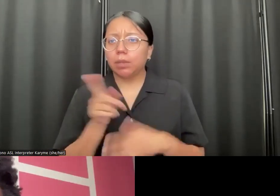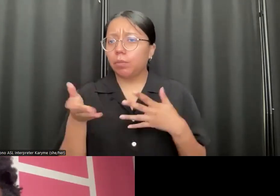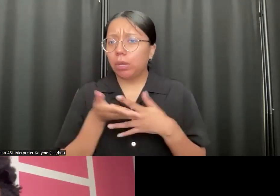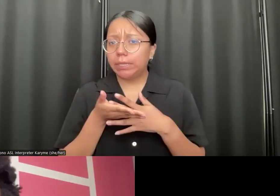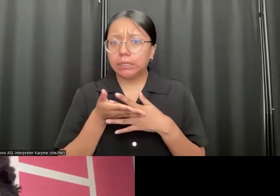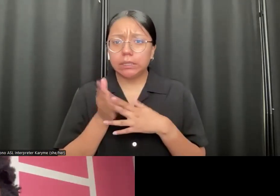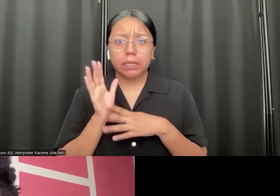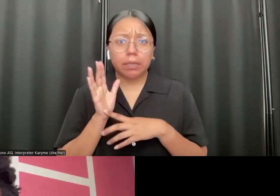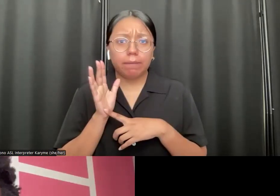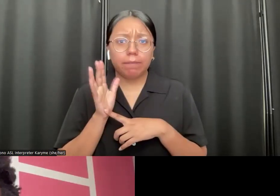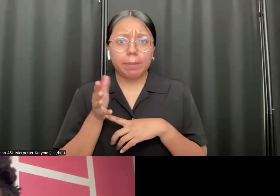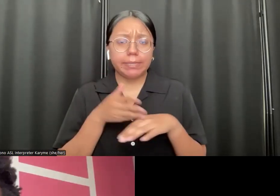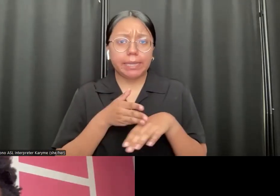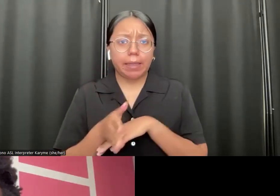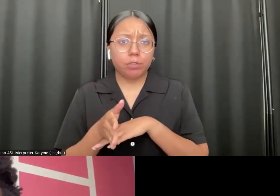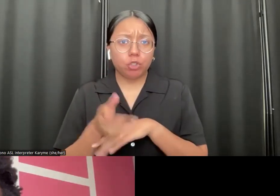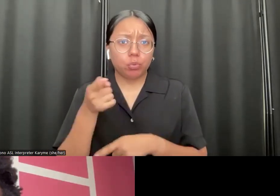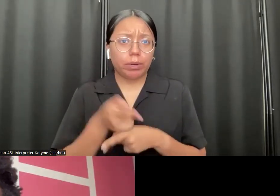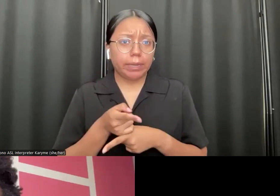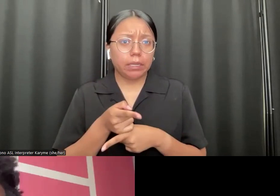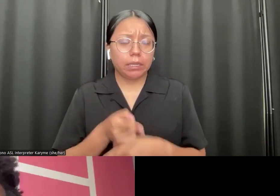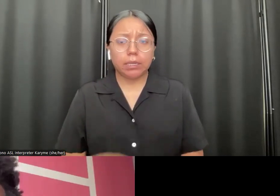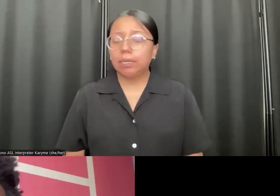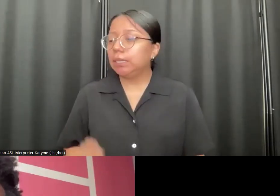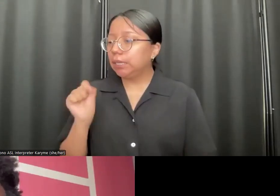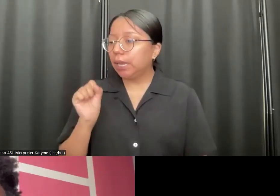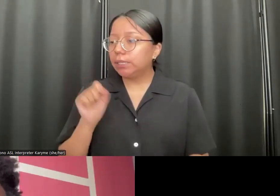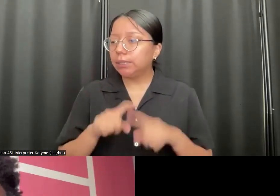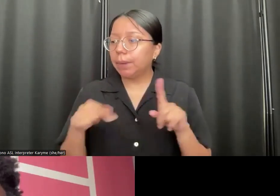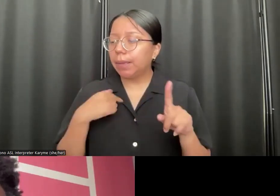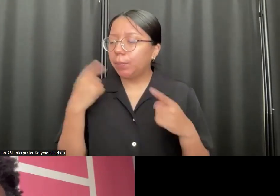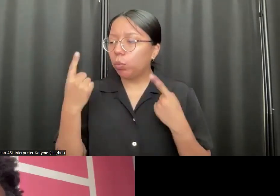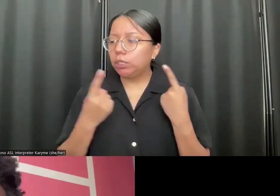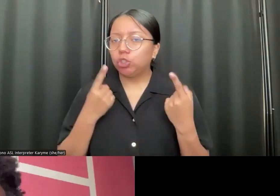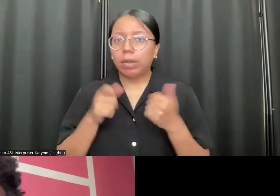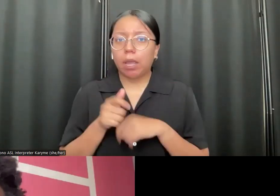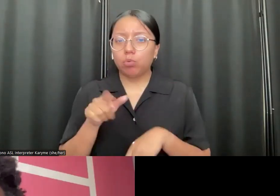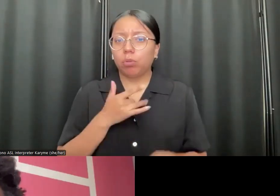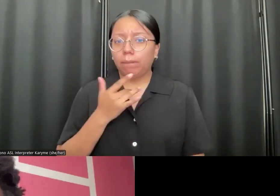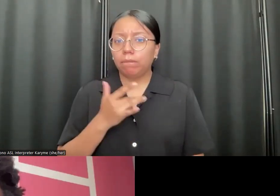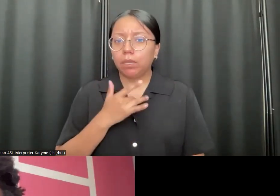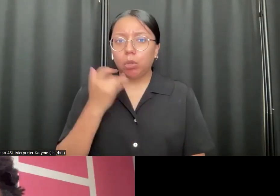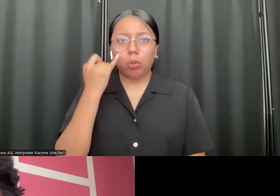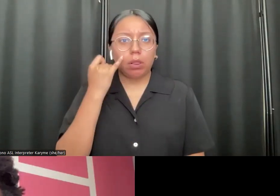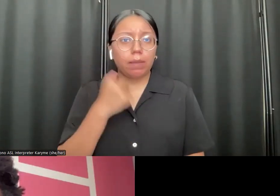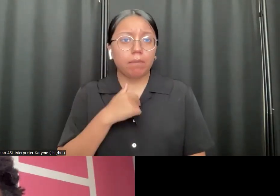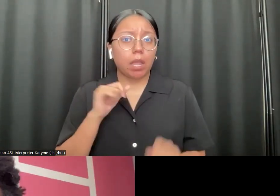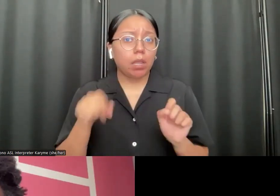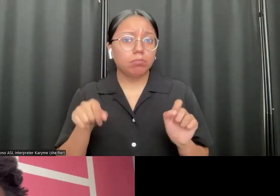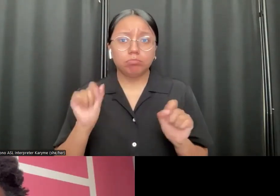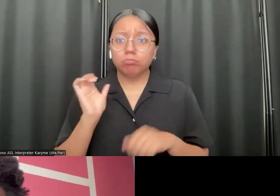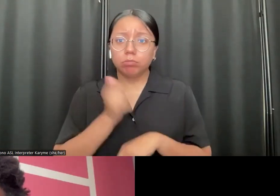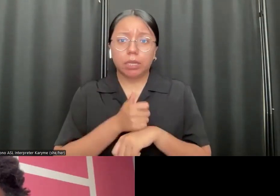right? Yes, but I'm wondering how you feel about maybe turning on some music